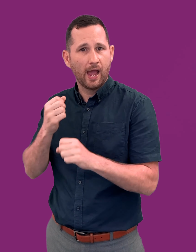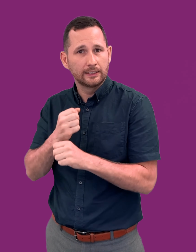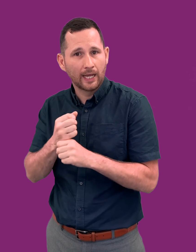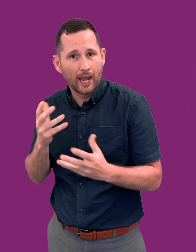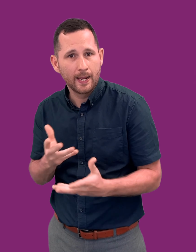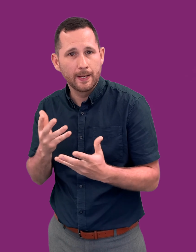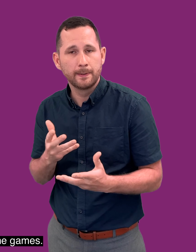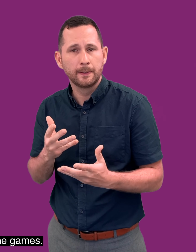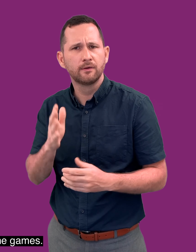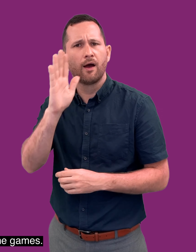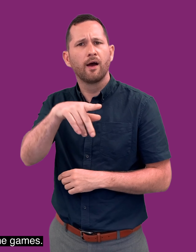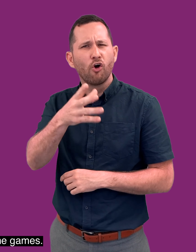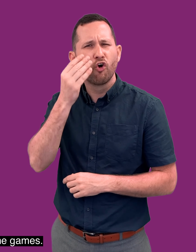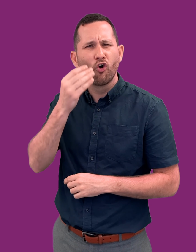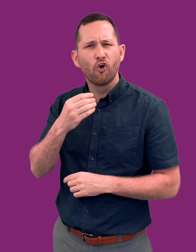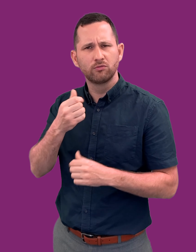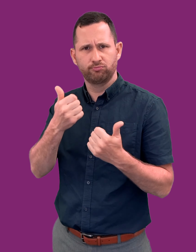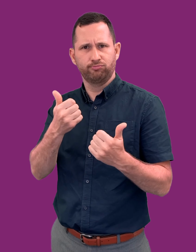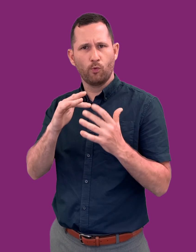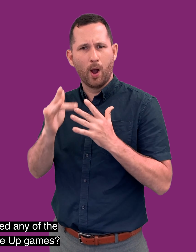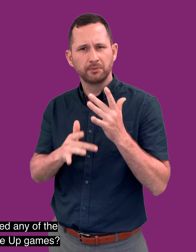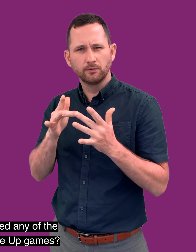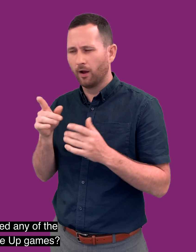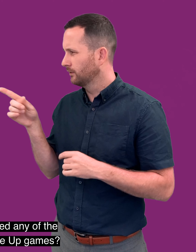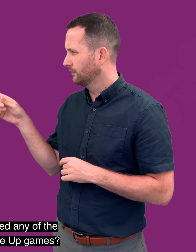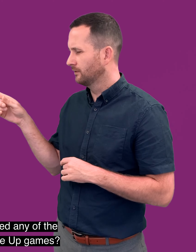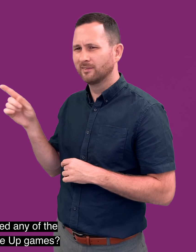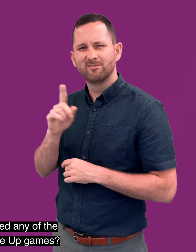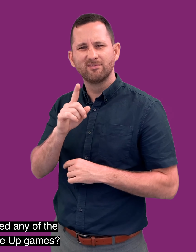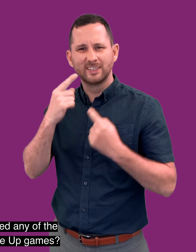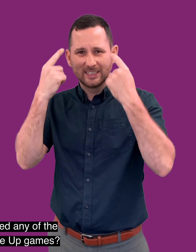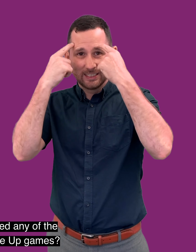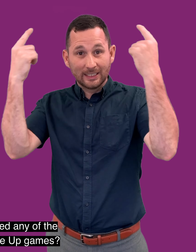Play some games. Have you tried any of the Disney Shake-Up games?